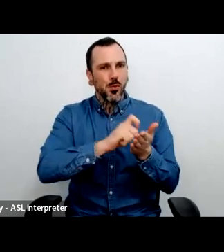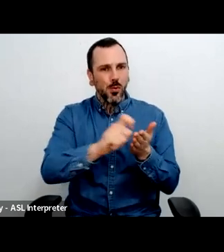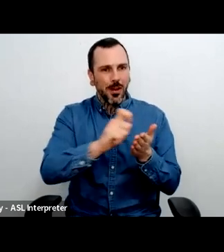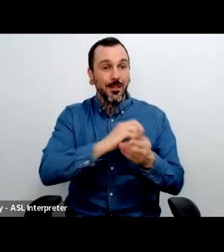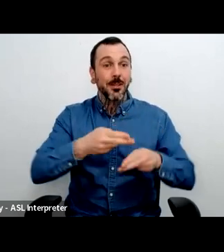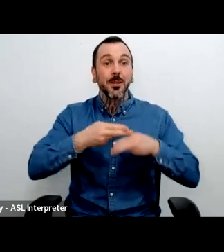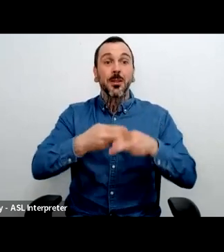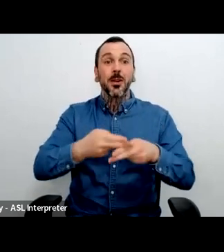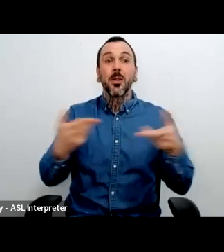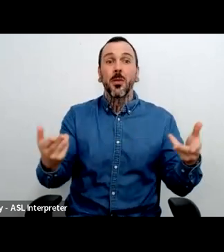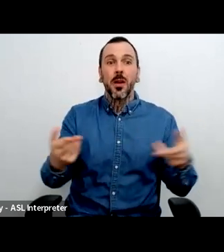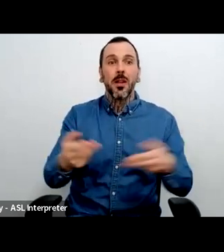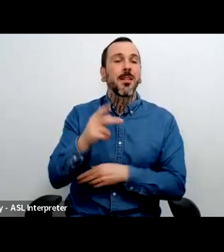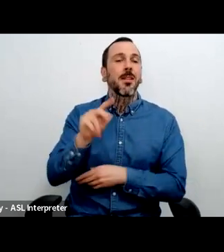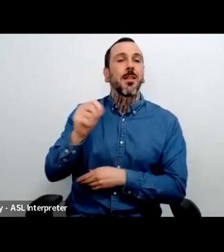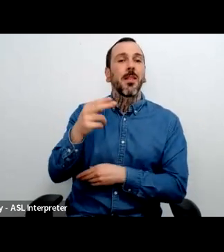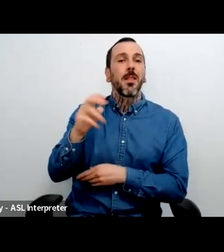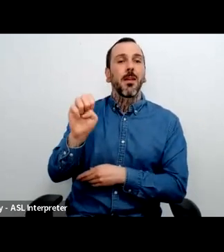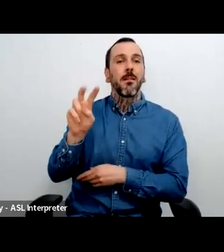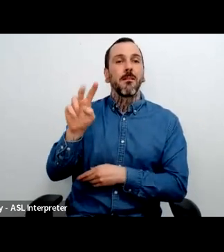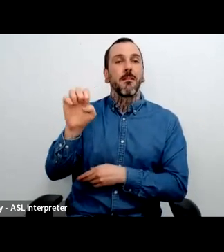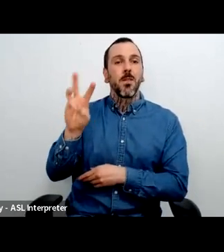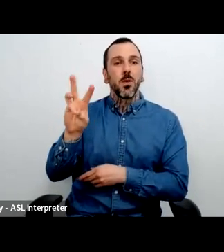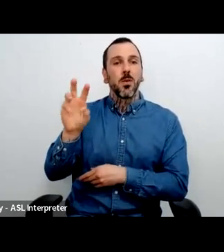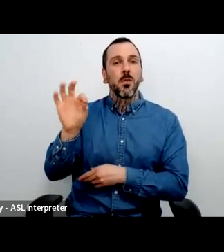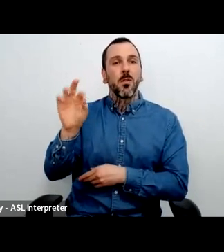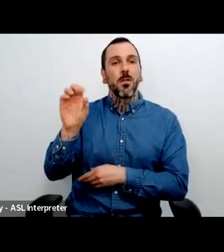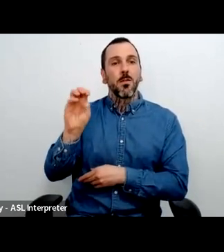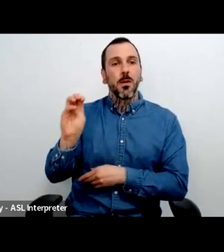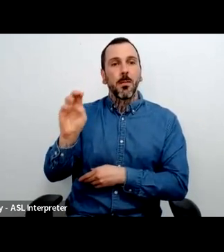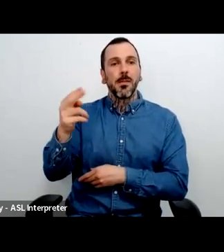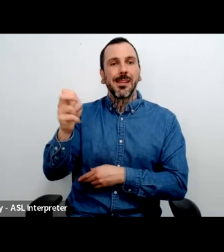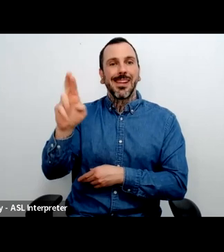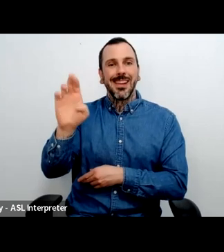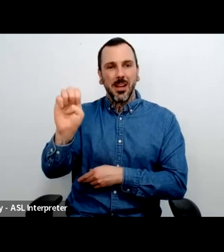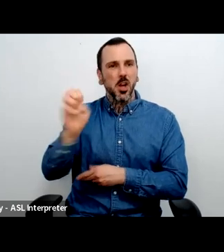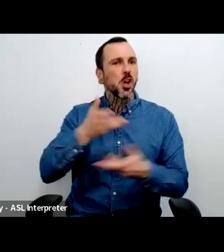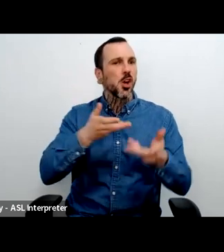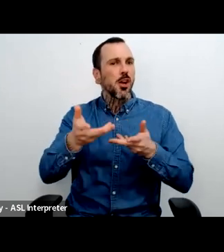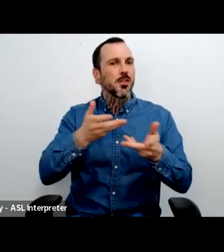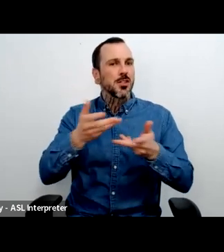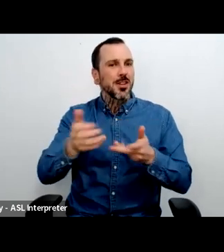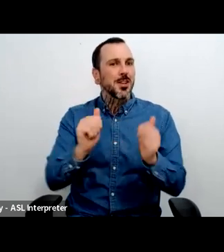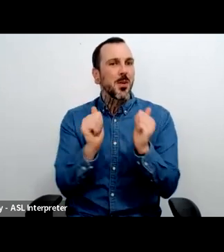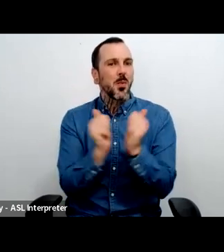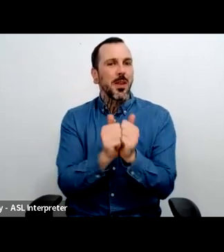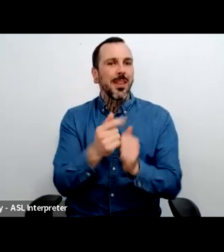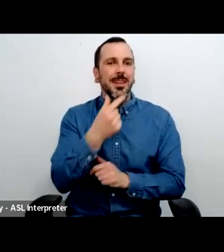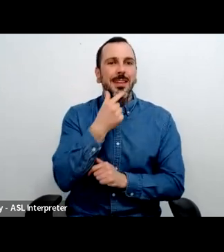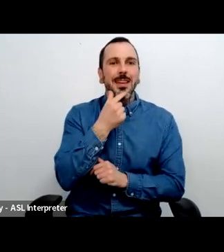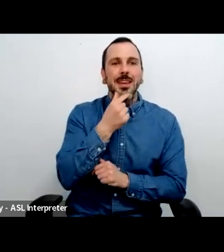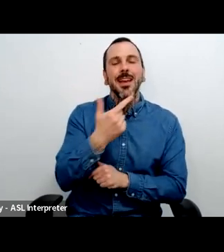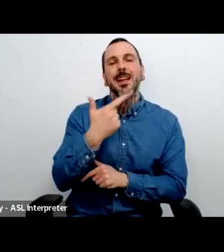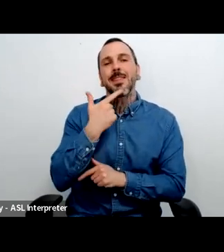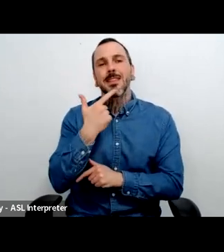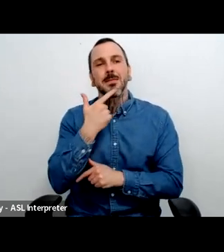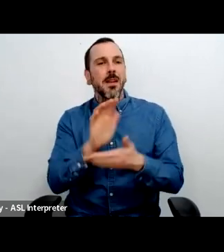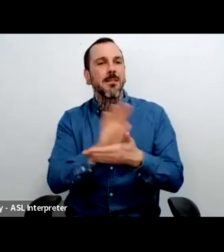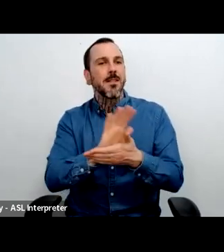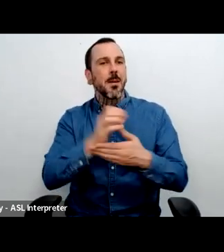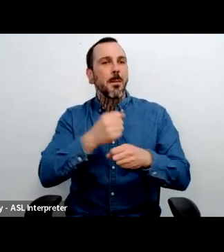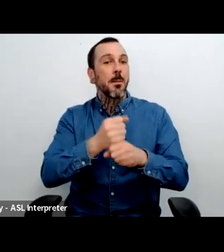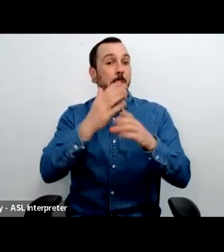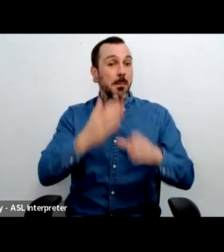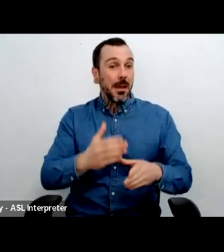Lesbian Filmmakers, won a 2007 Lambda Literary Award. Okay, thank you